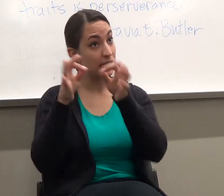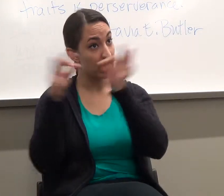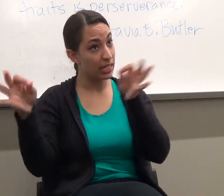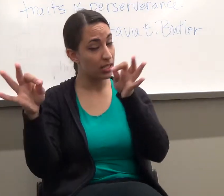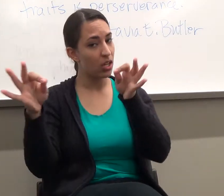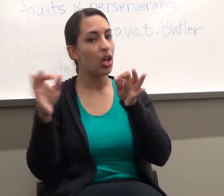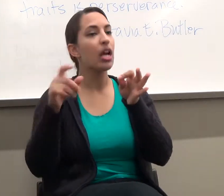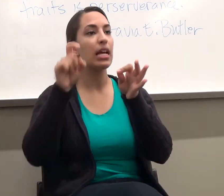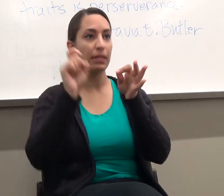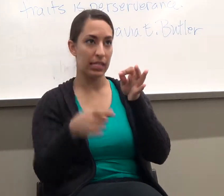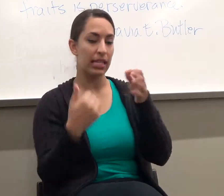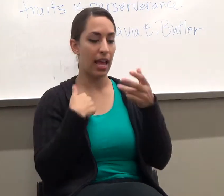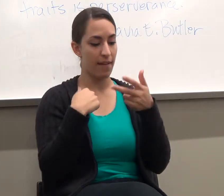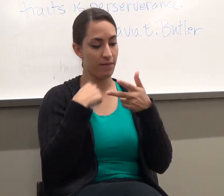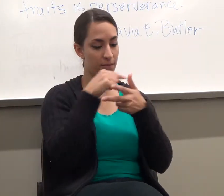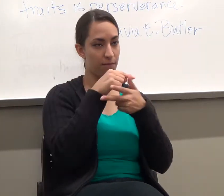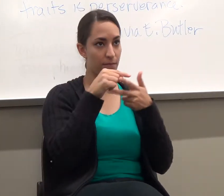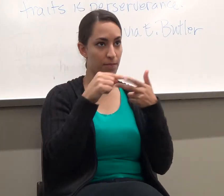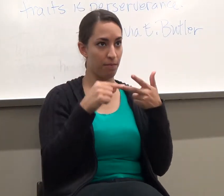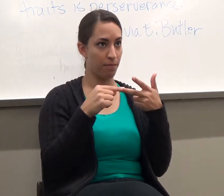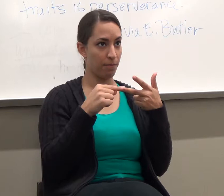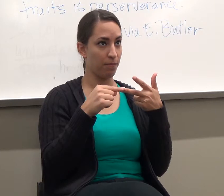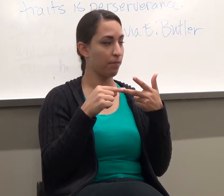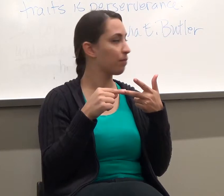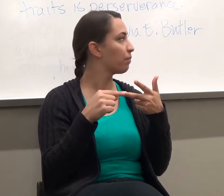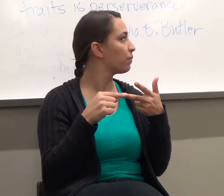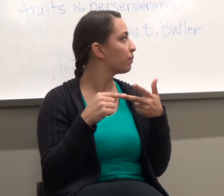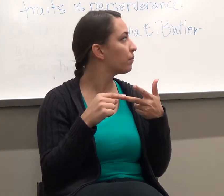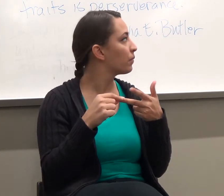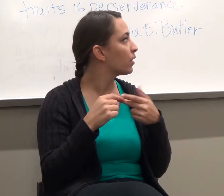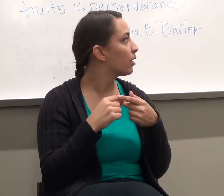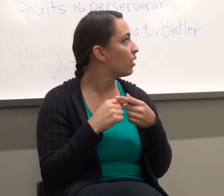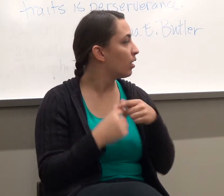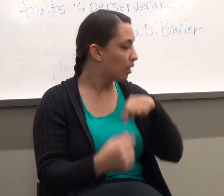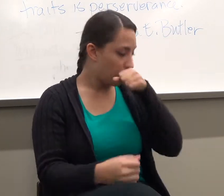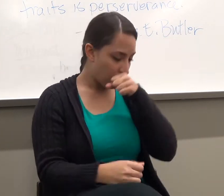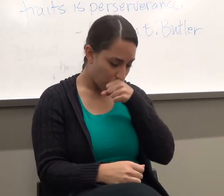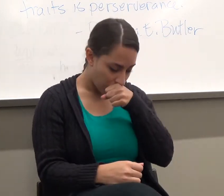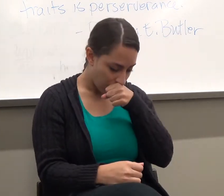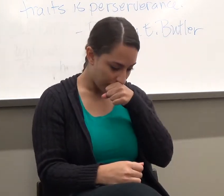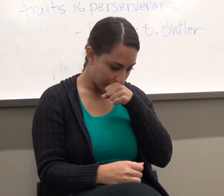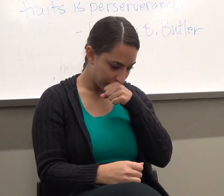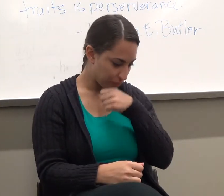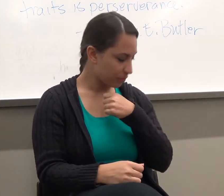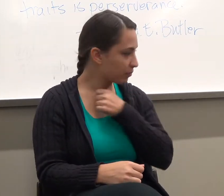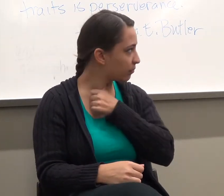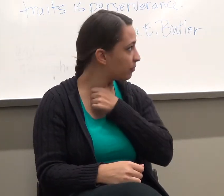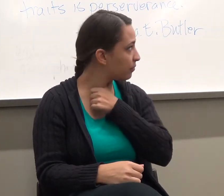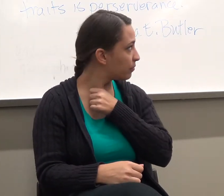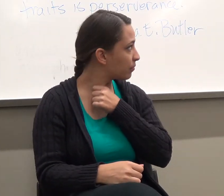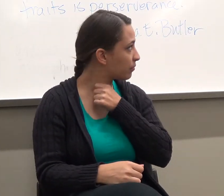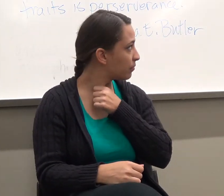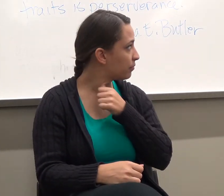This list is of this. I'm writing up here because it doesn't really have to do with this,